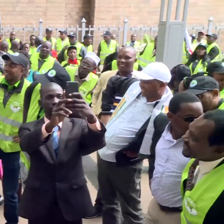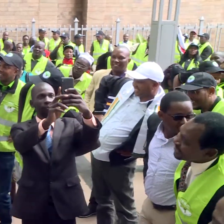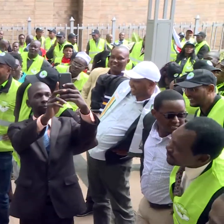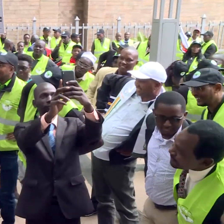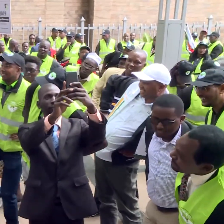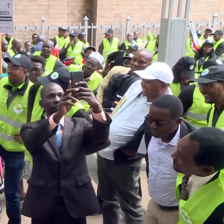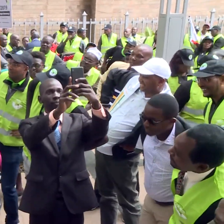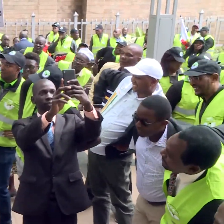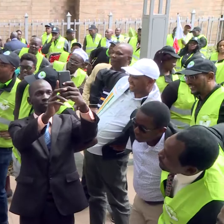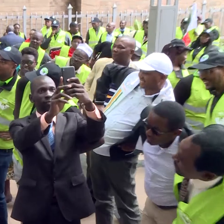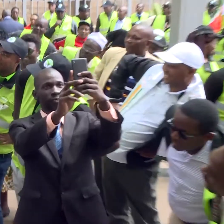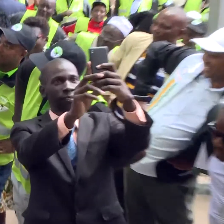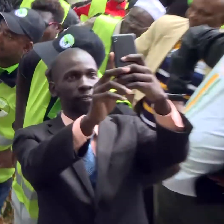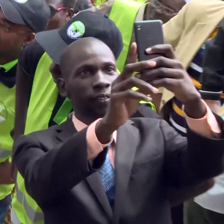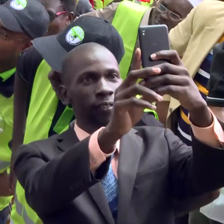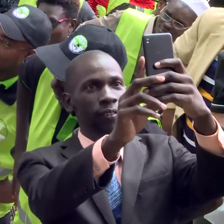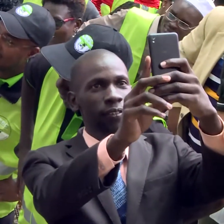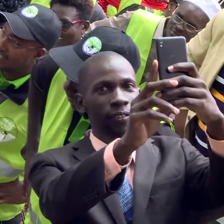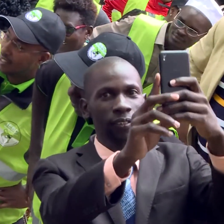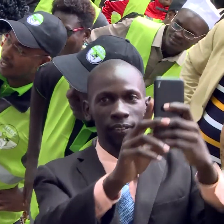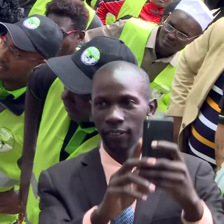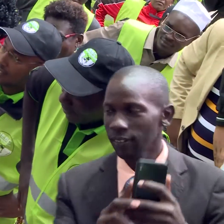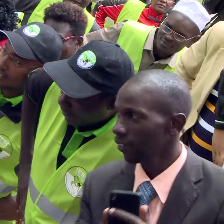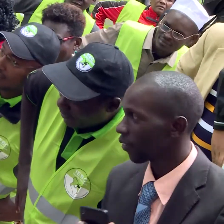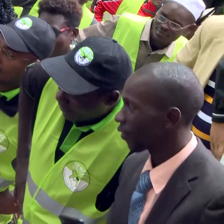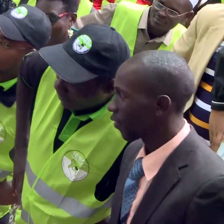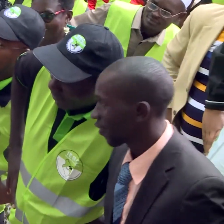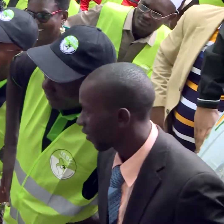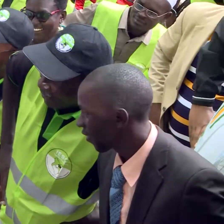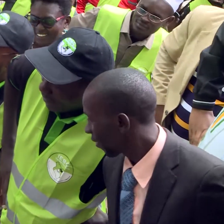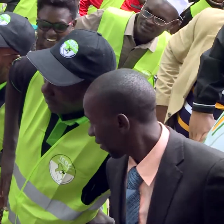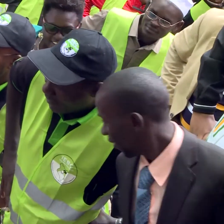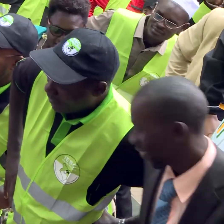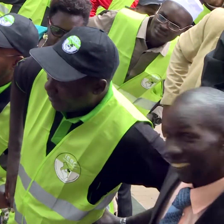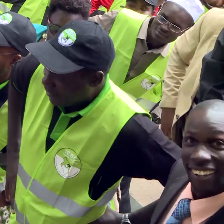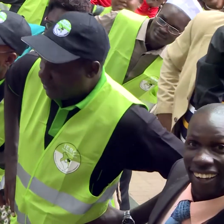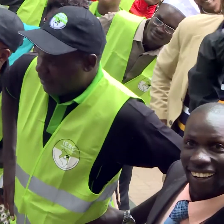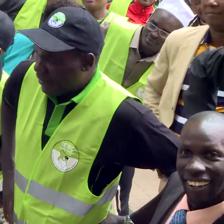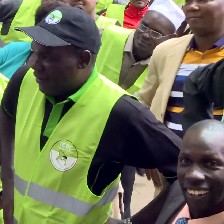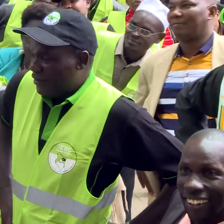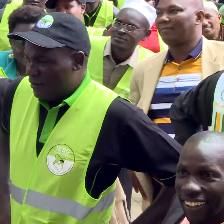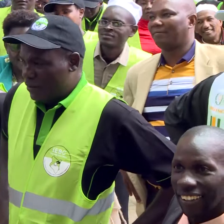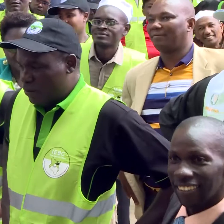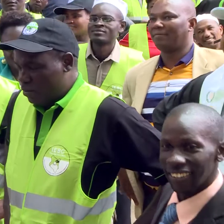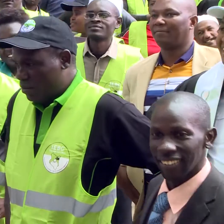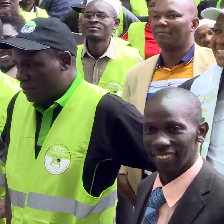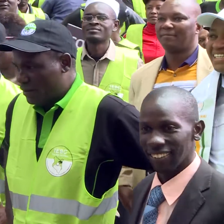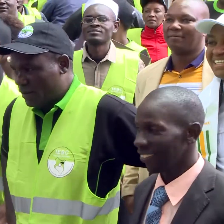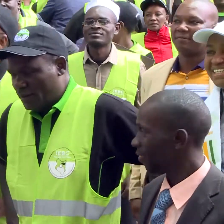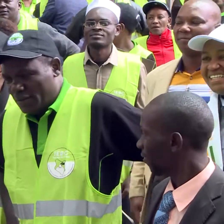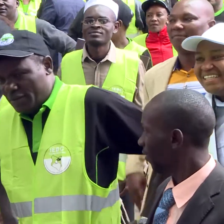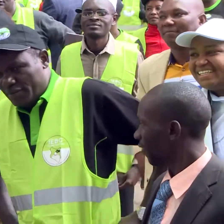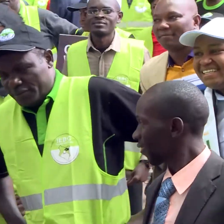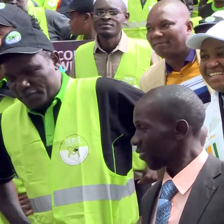Tuende kabisa. Kabisa. Kabisa. Nataka kila mtu anyoroshe mwili. Haya, turudi juu pole pole, turudi